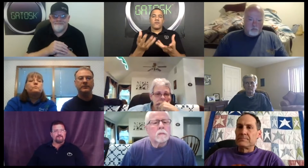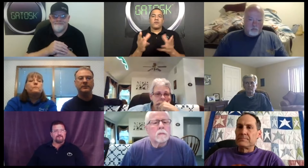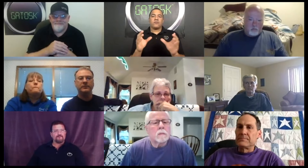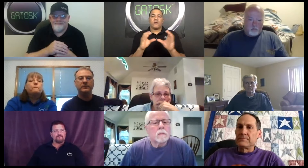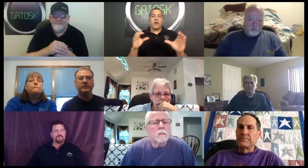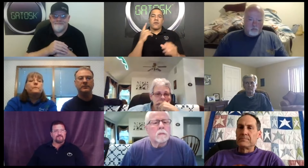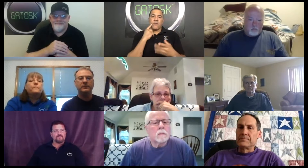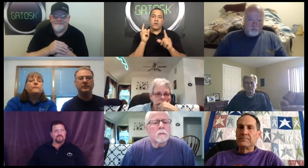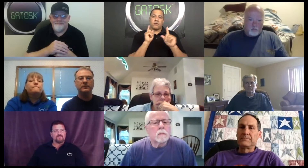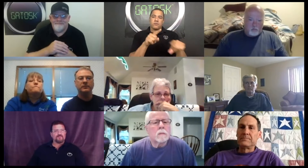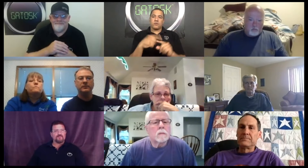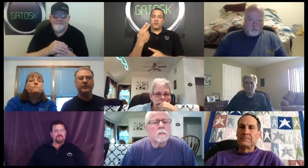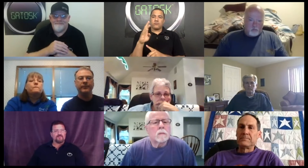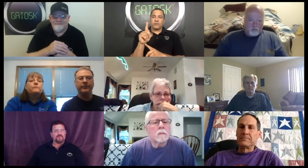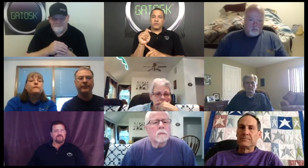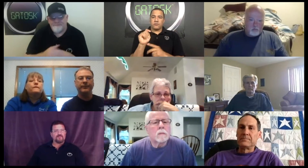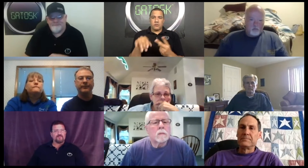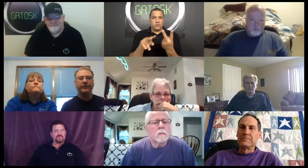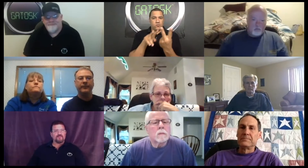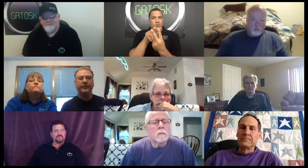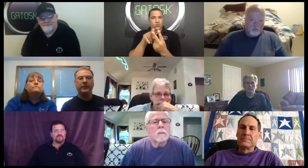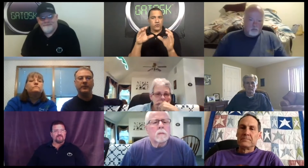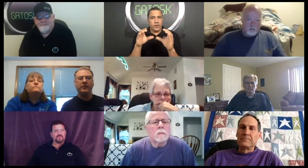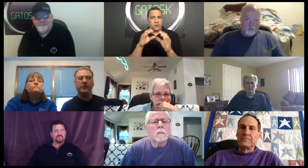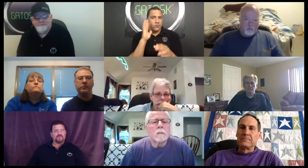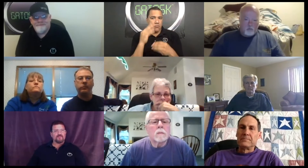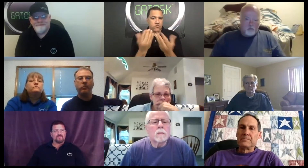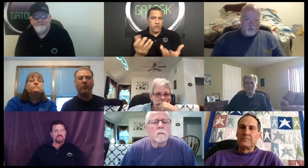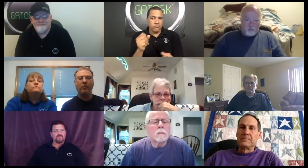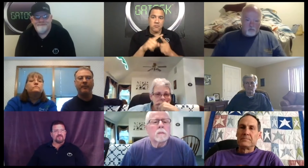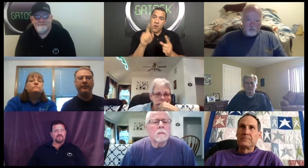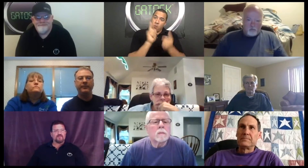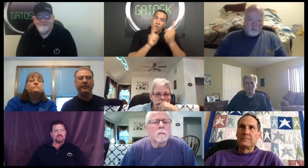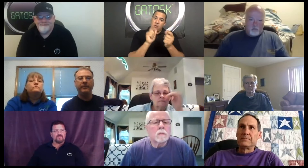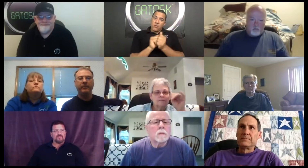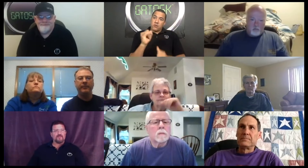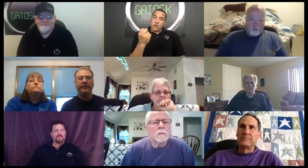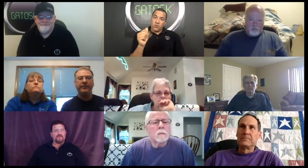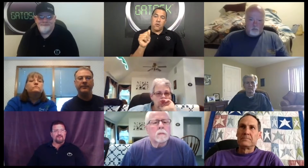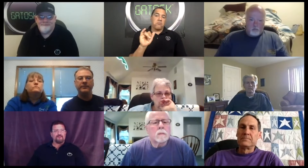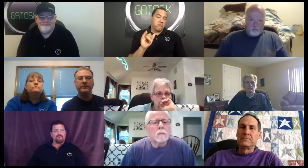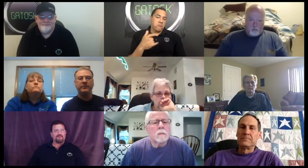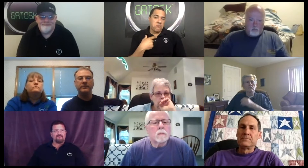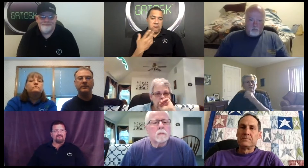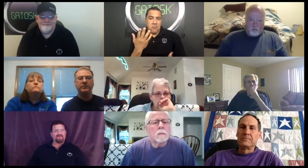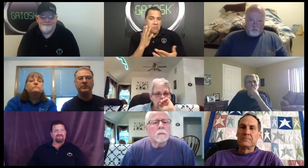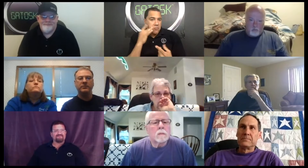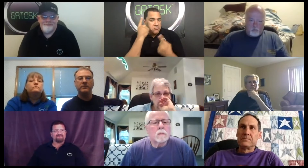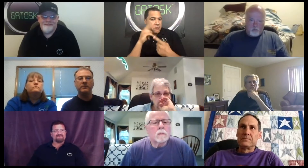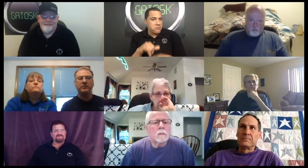done the HBT, I will provide you certification to attend those. Those are the two certifications that we provide. But one-on-one with Joshua, yeah,